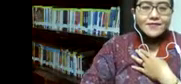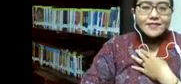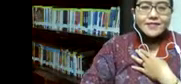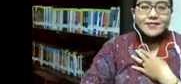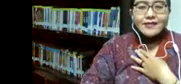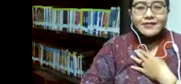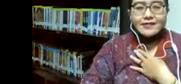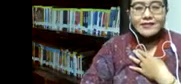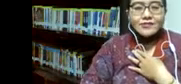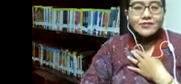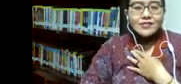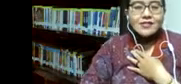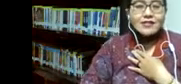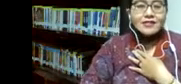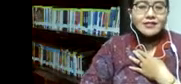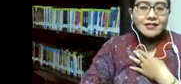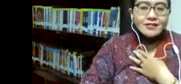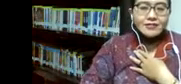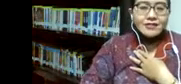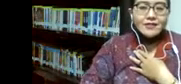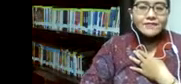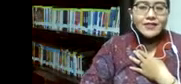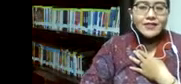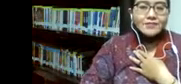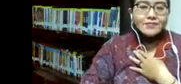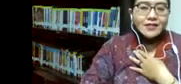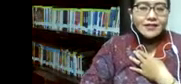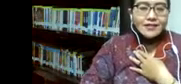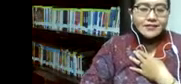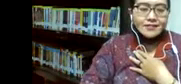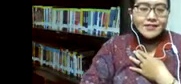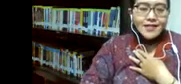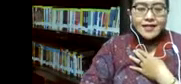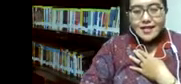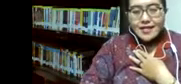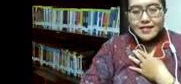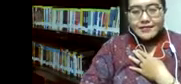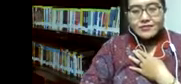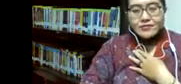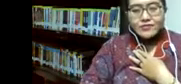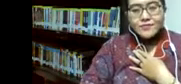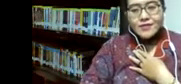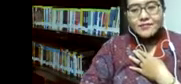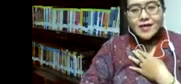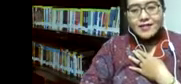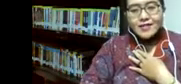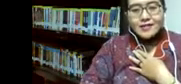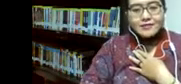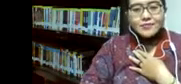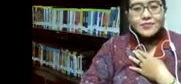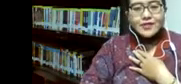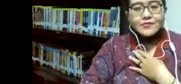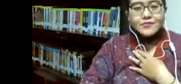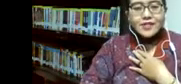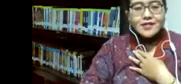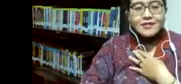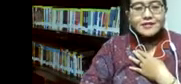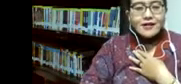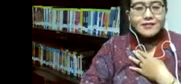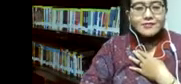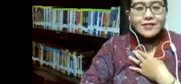of course, it is related to the agricultural living in Bengkala, like Tumpak Wariga,